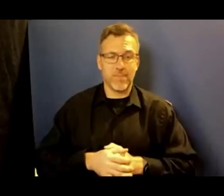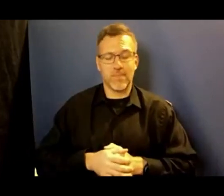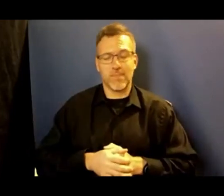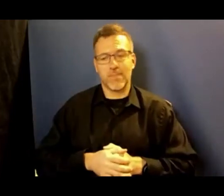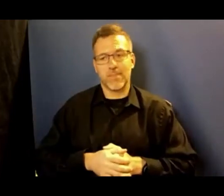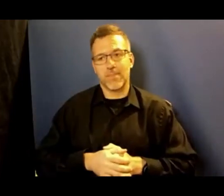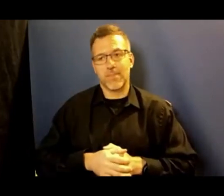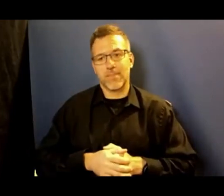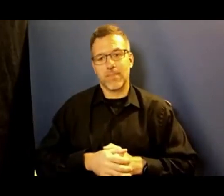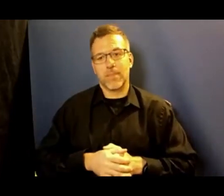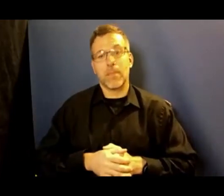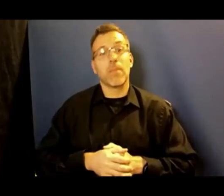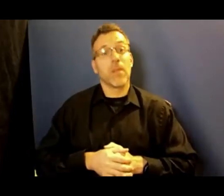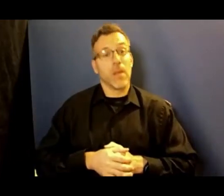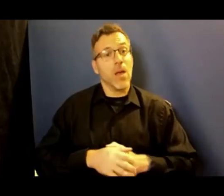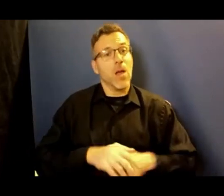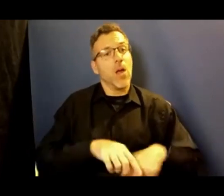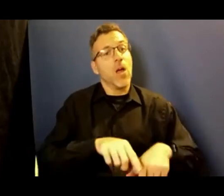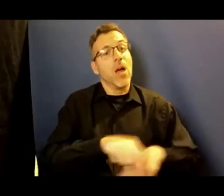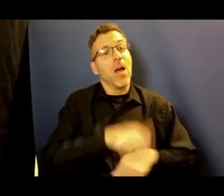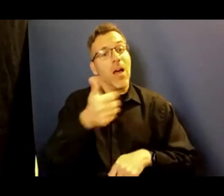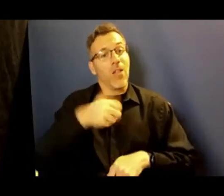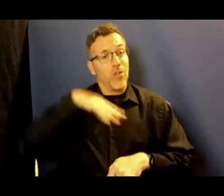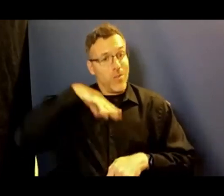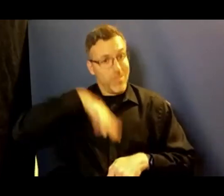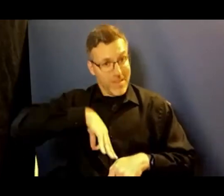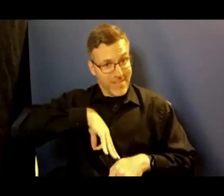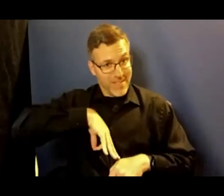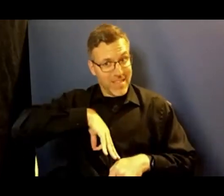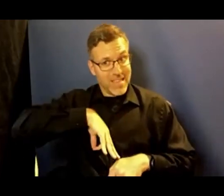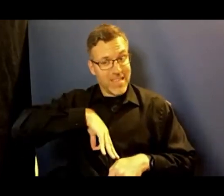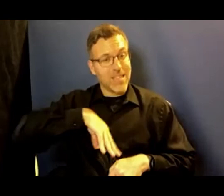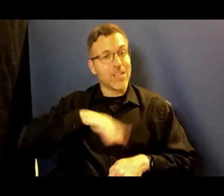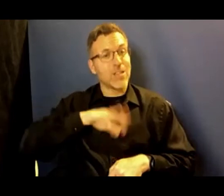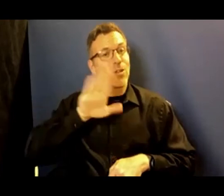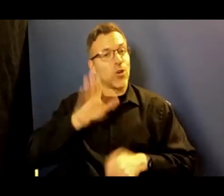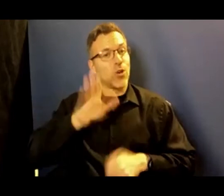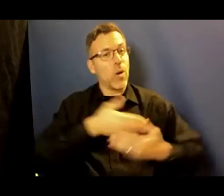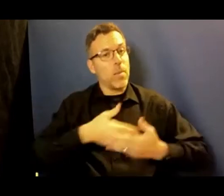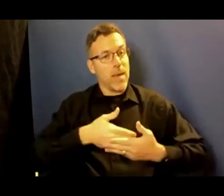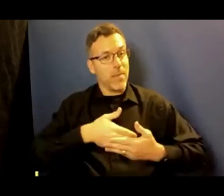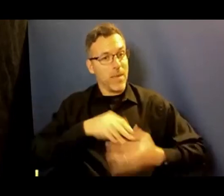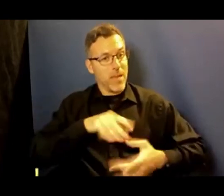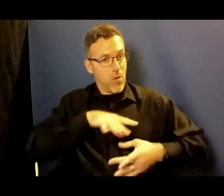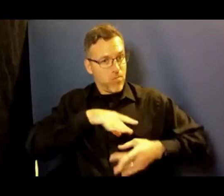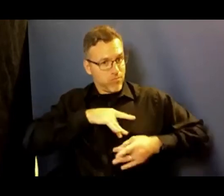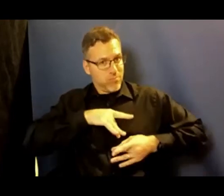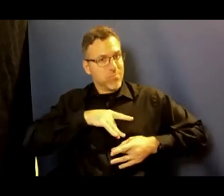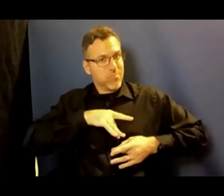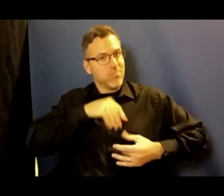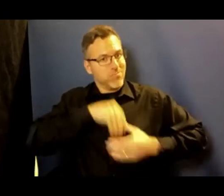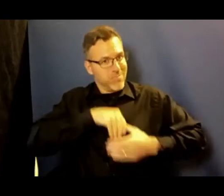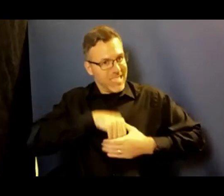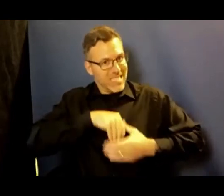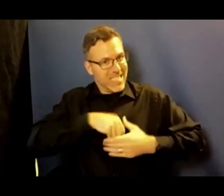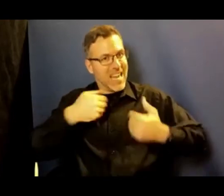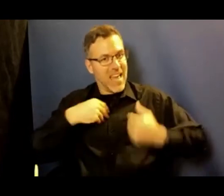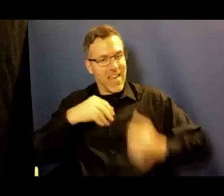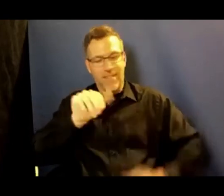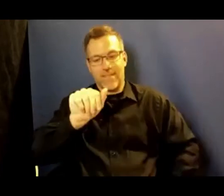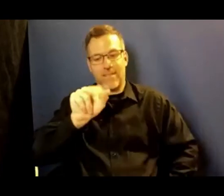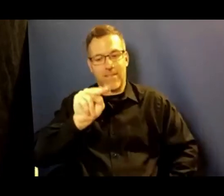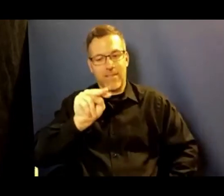The other benefit of the vaccine during pregnancy is you give your baby antibodies. So when they're born, there's a period of time where they're protected because they have